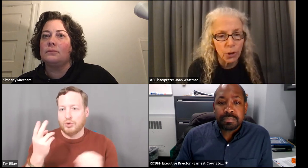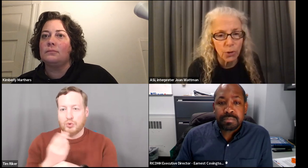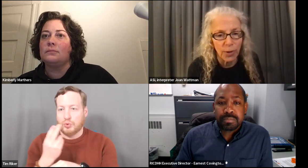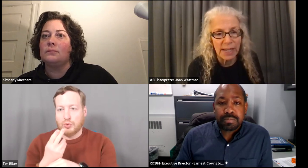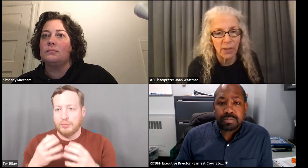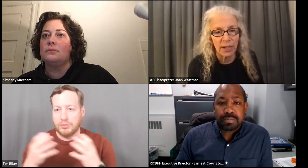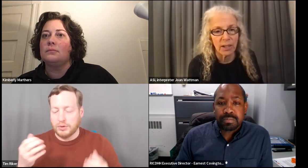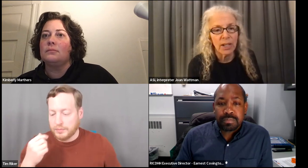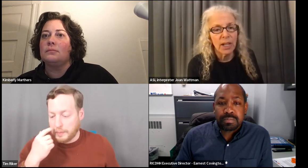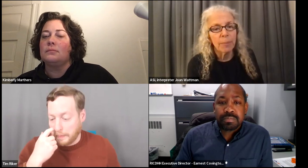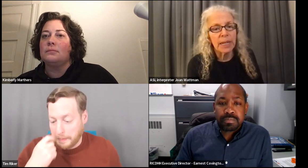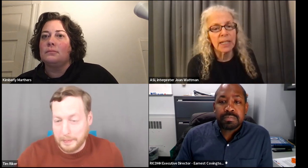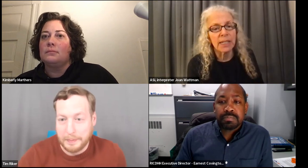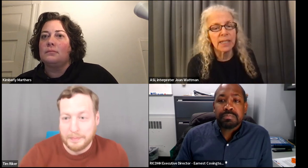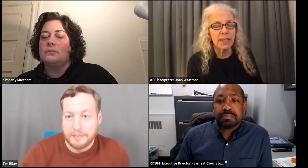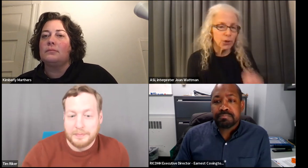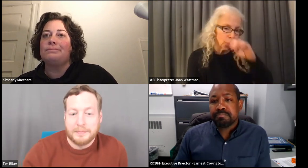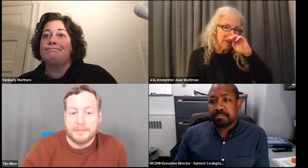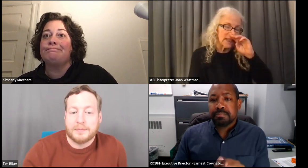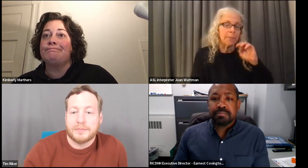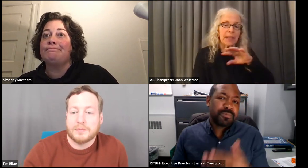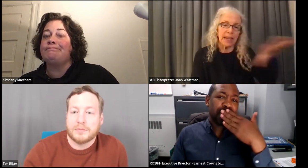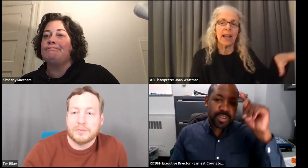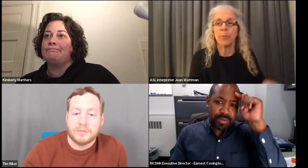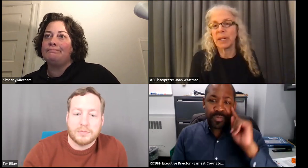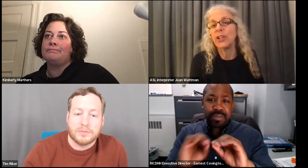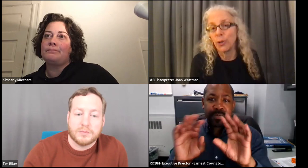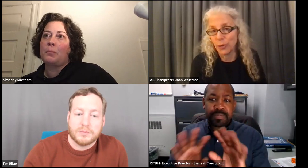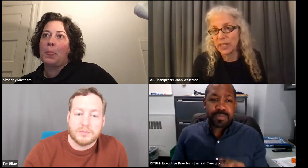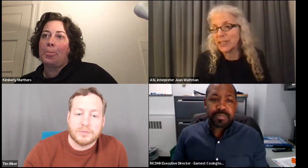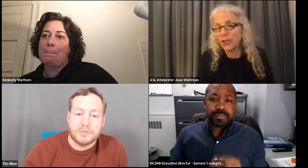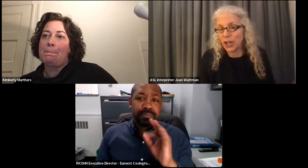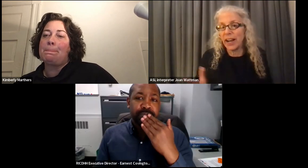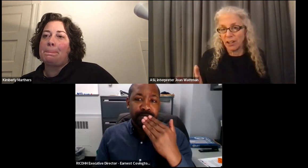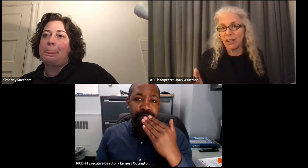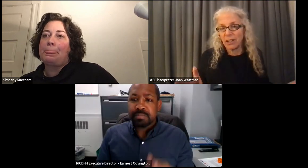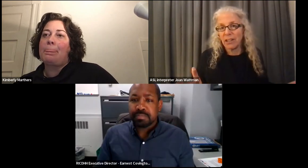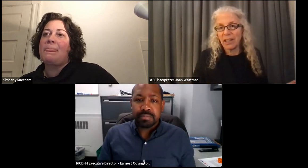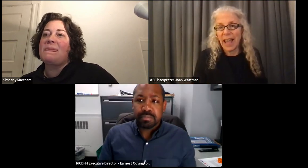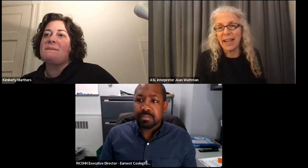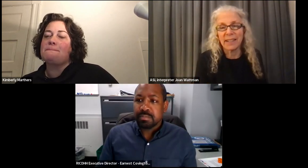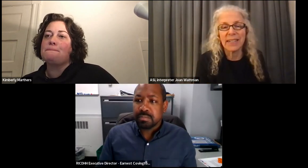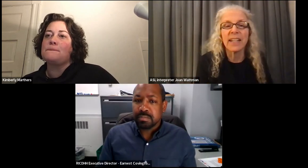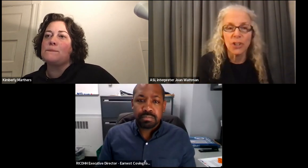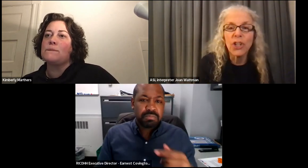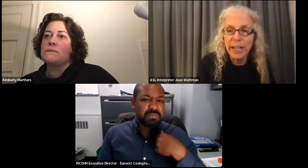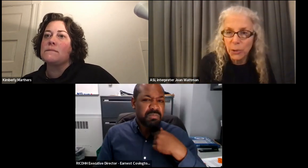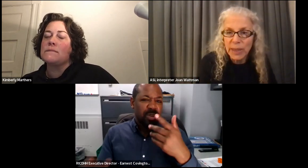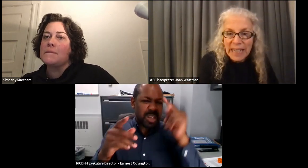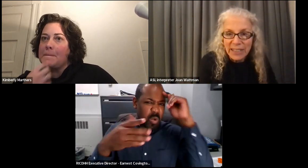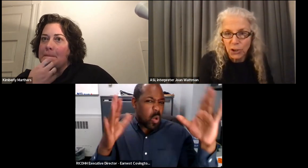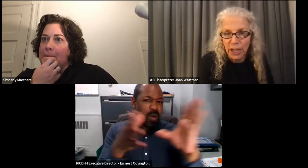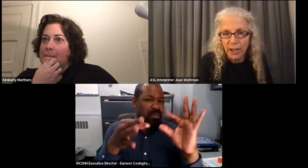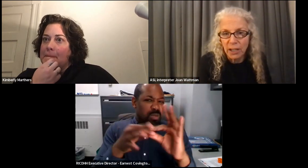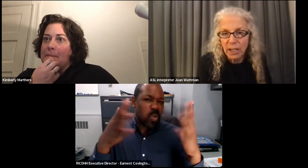your personal address out there, because it should be something that everybody knows is the chair and it doesn't change